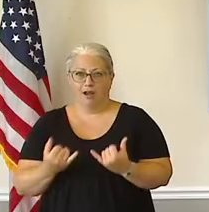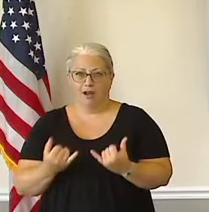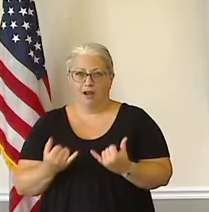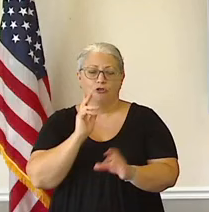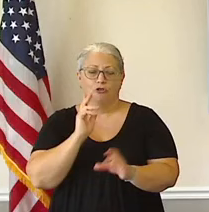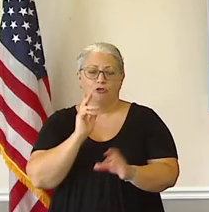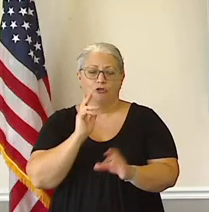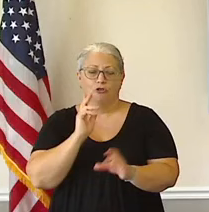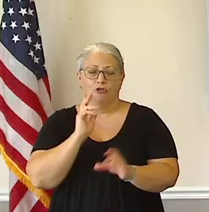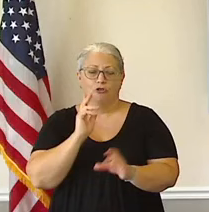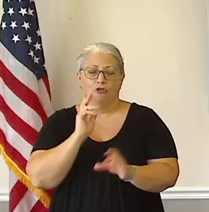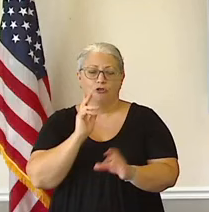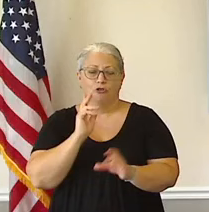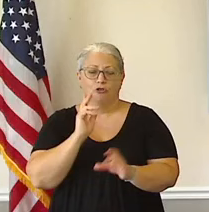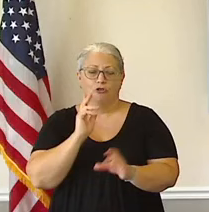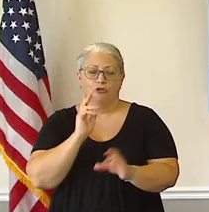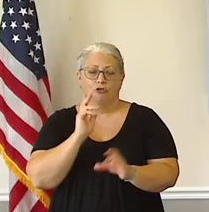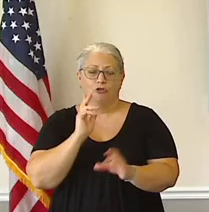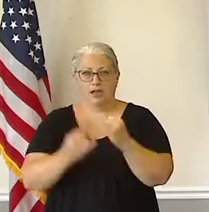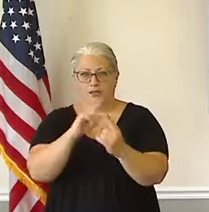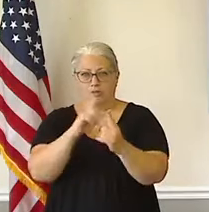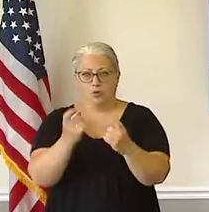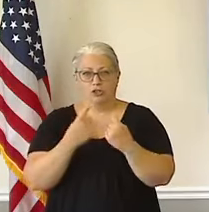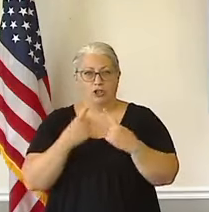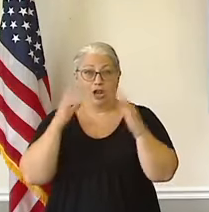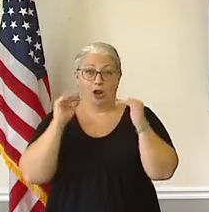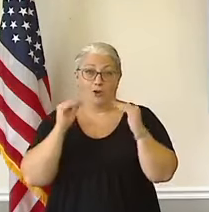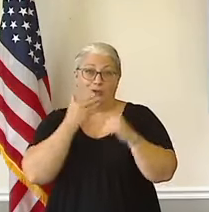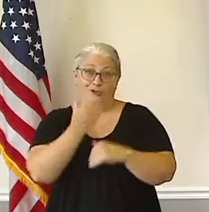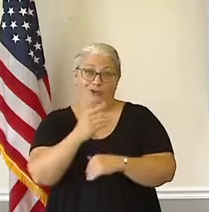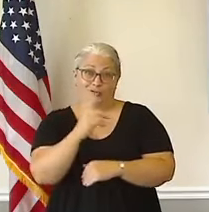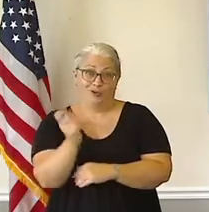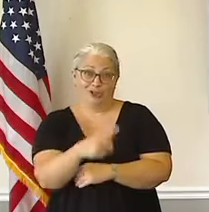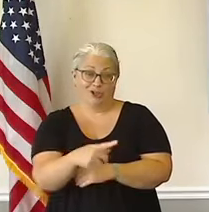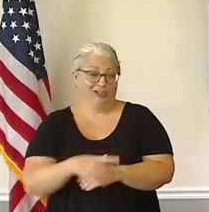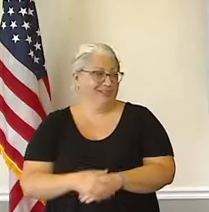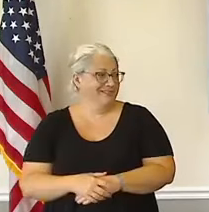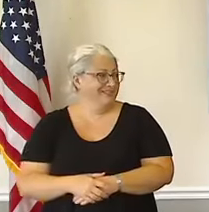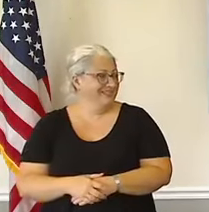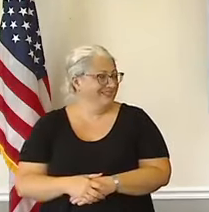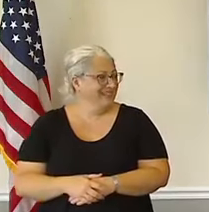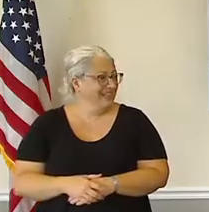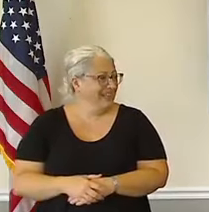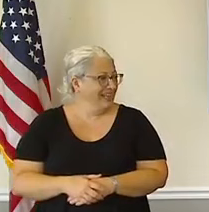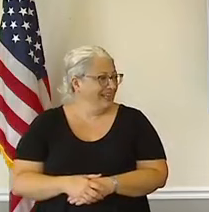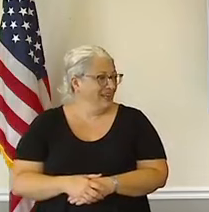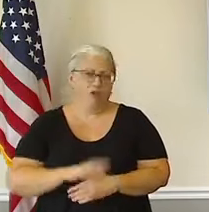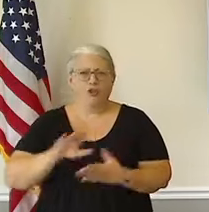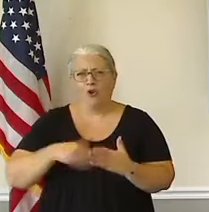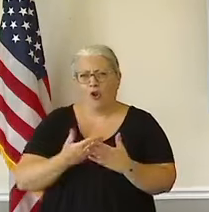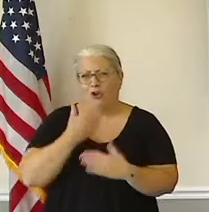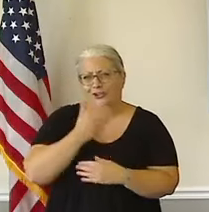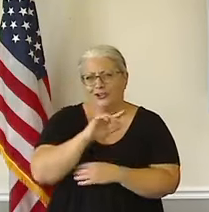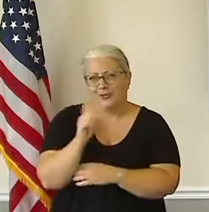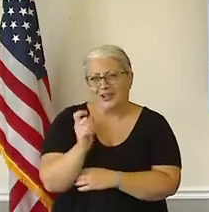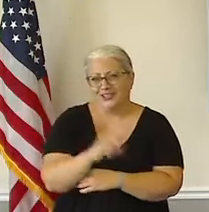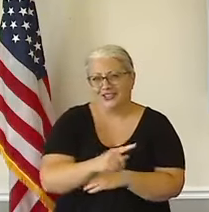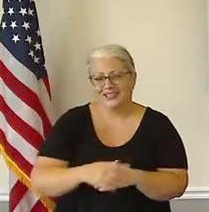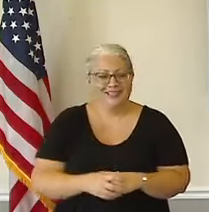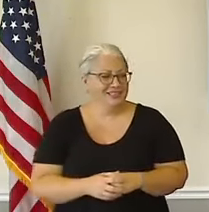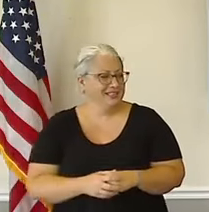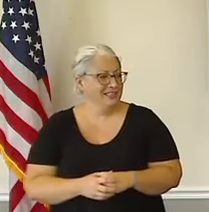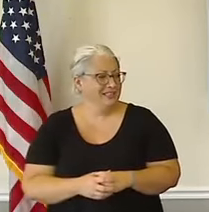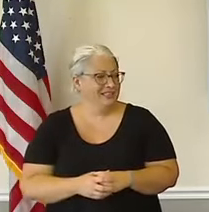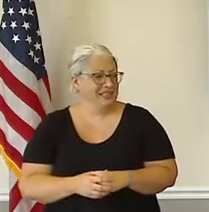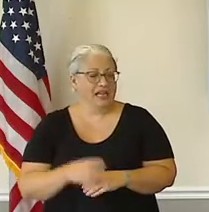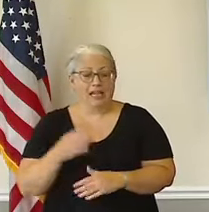they wanted to get asked, so I hope it's a good one. They're all good questions. All good questions. Any indication